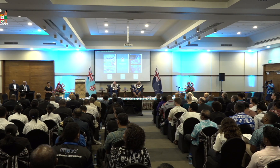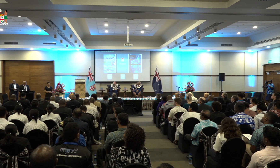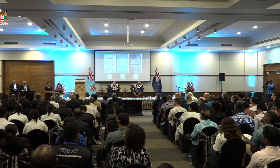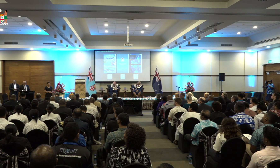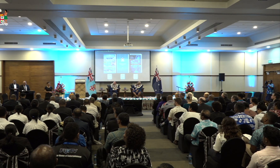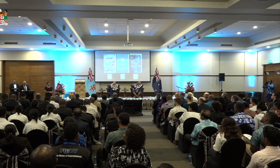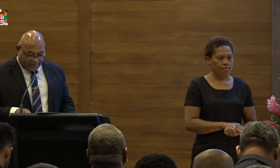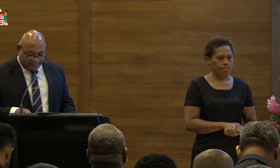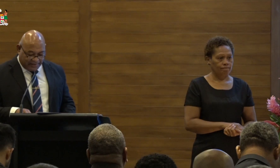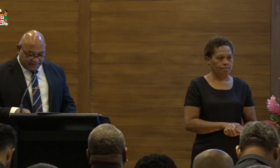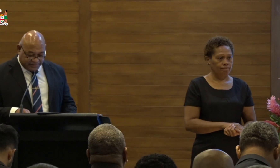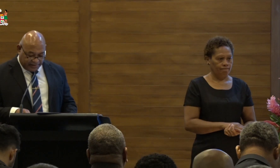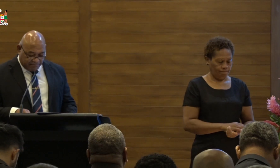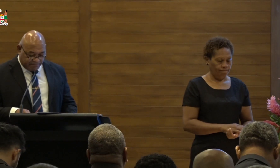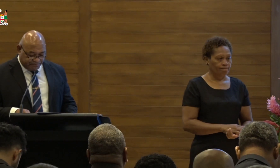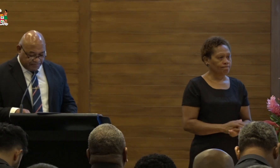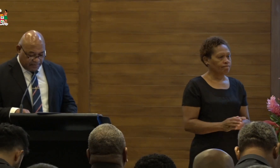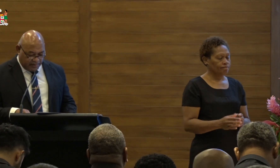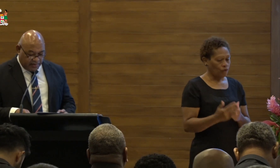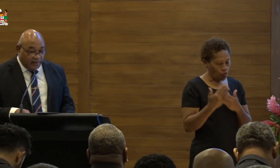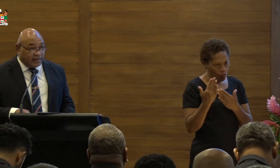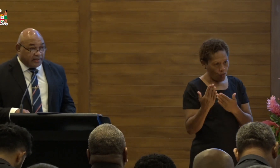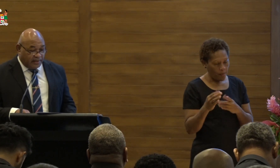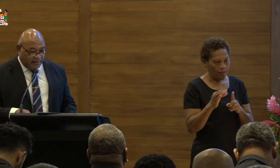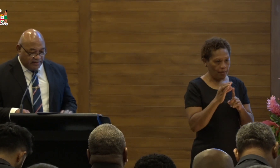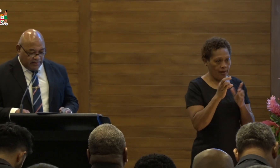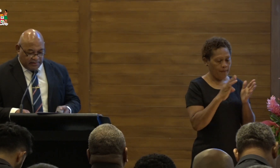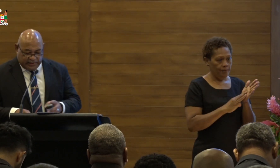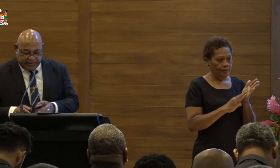The Honourable Prime Minister,